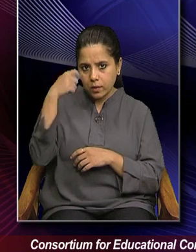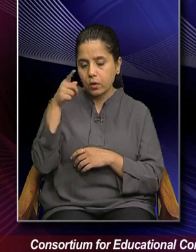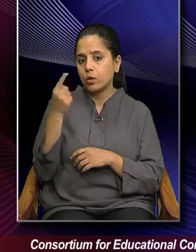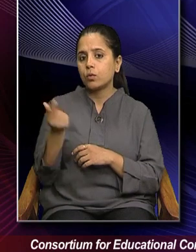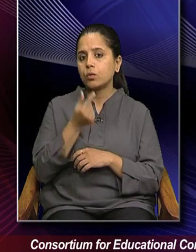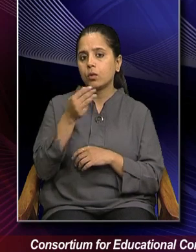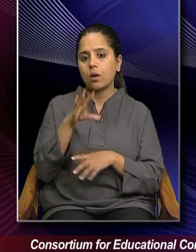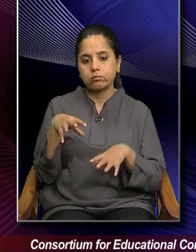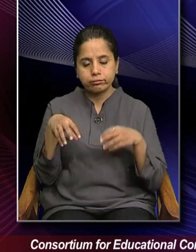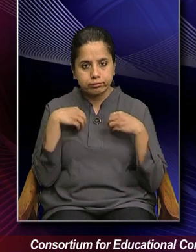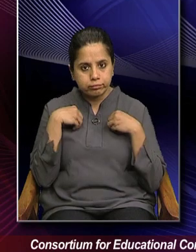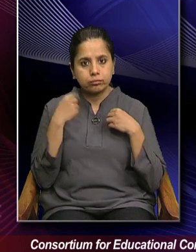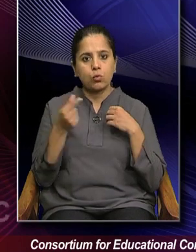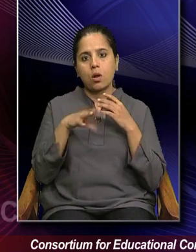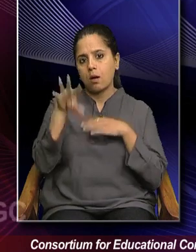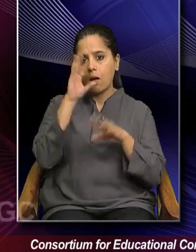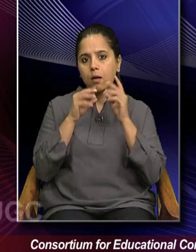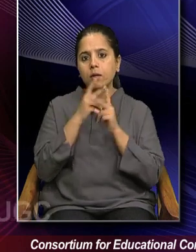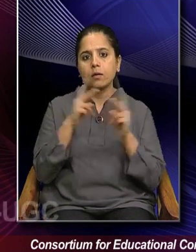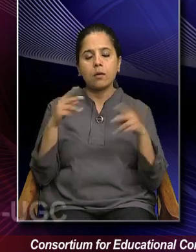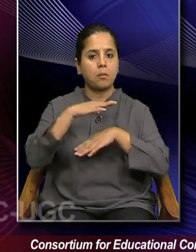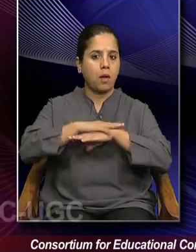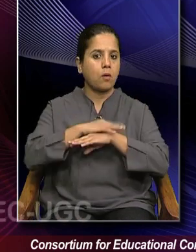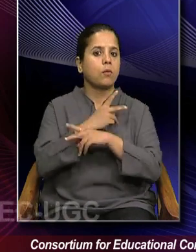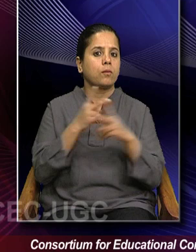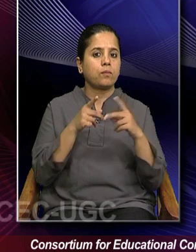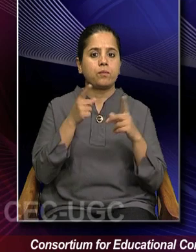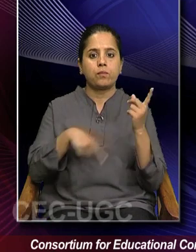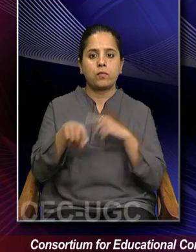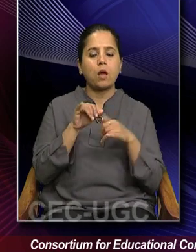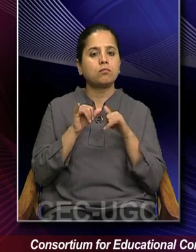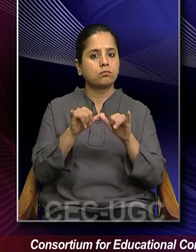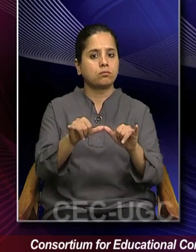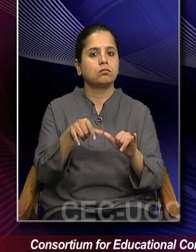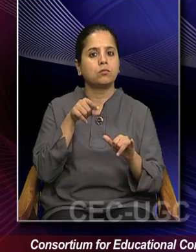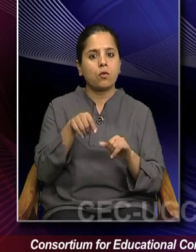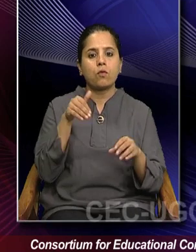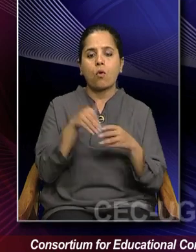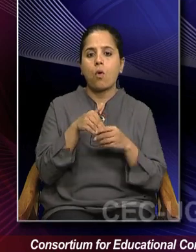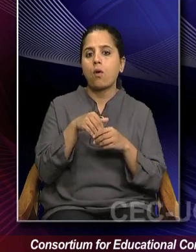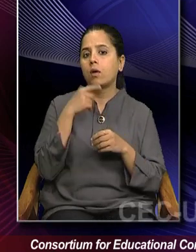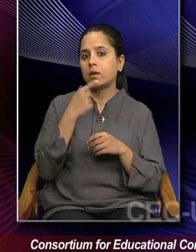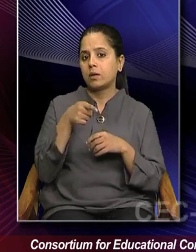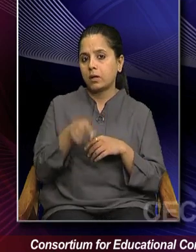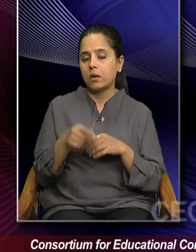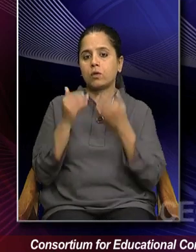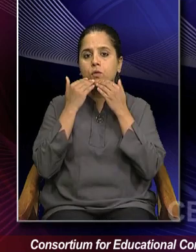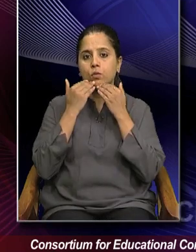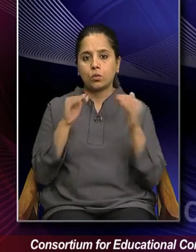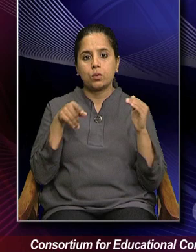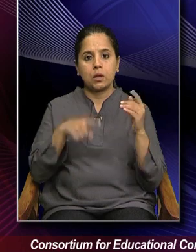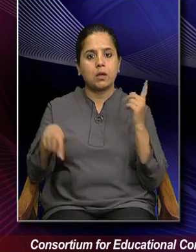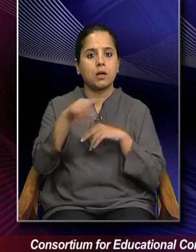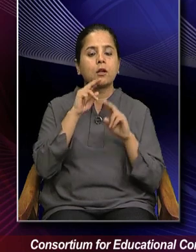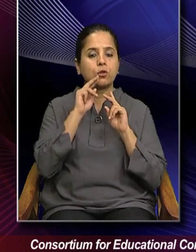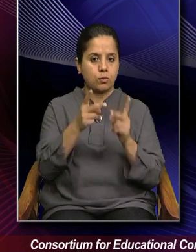the adaptive learning platforms that adjust the content based on the student